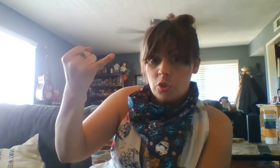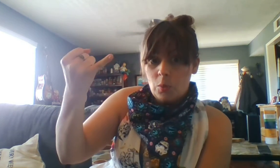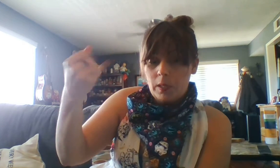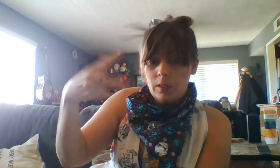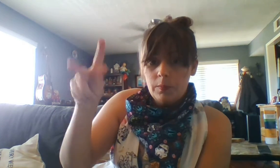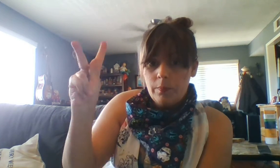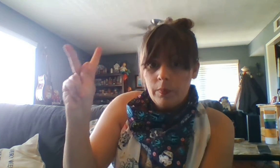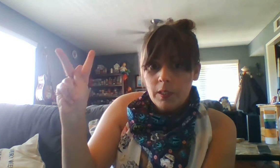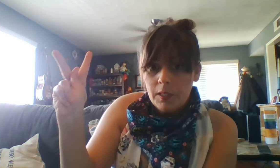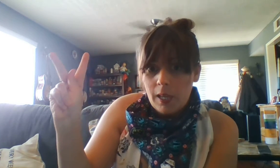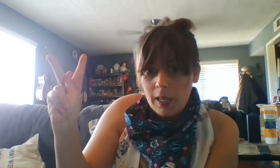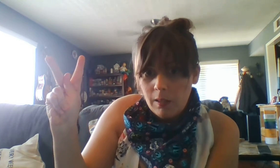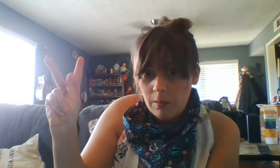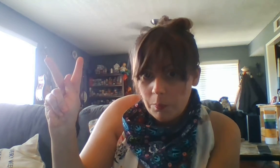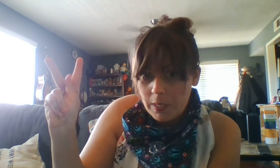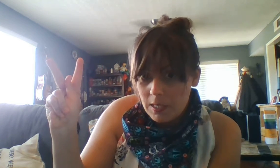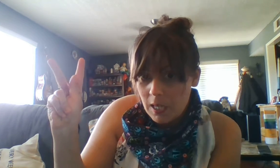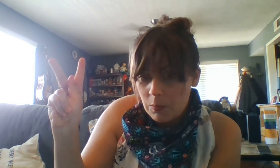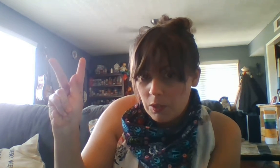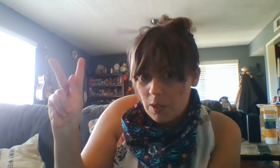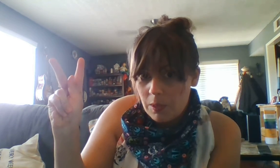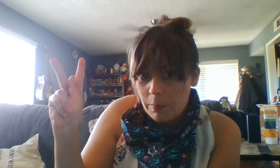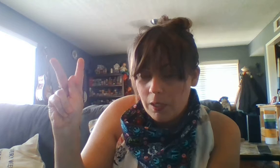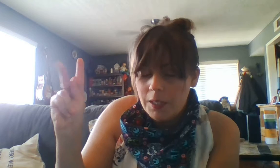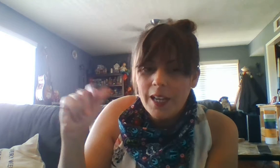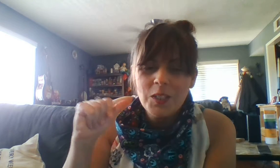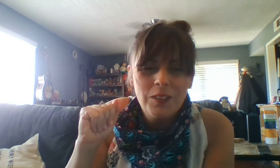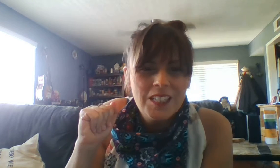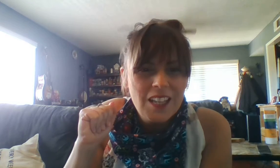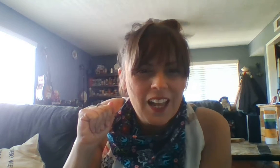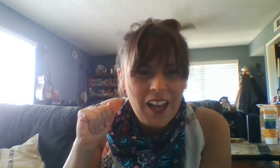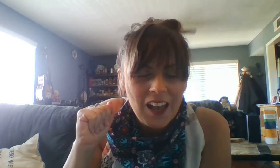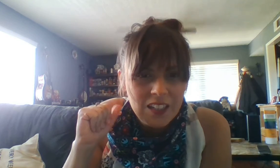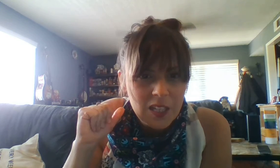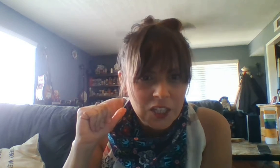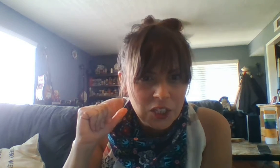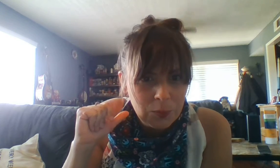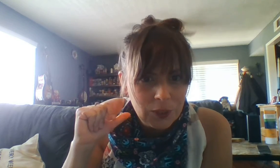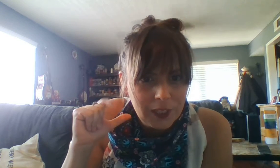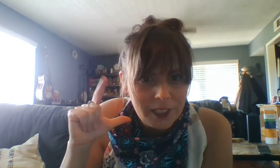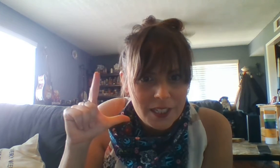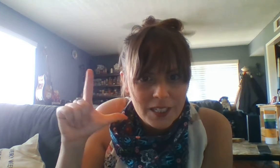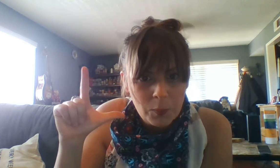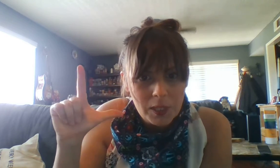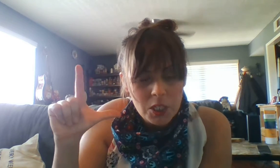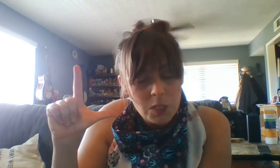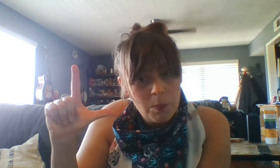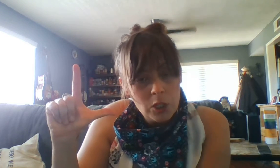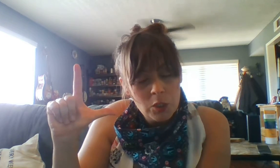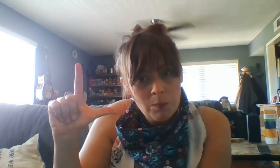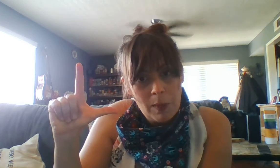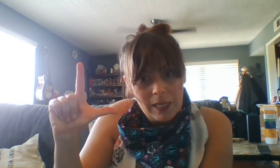scoop it, K, peace sign with your thumb in the middle. Next one is L, is actually pretty easy. We're gonna just make an